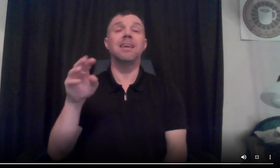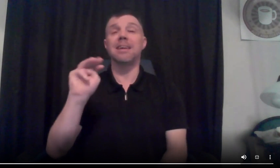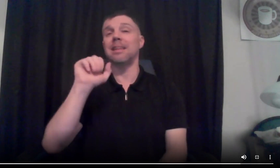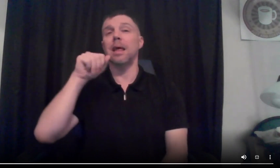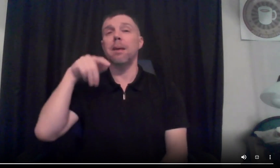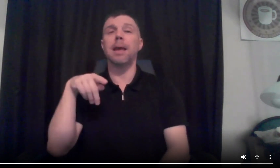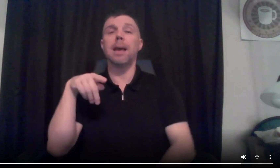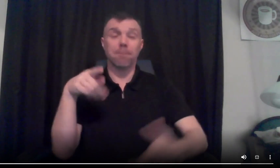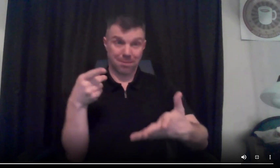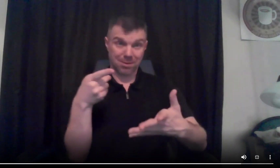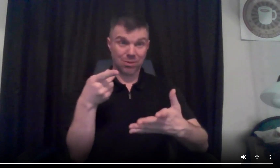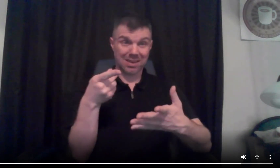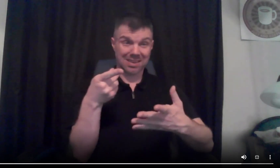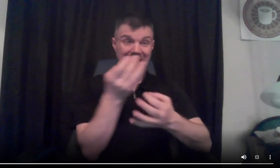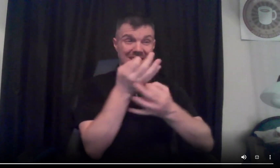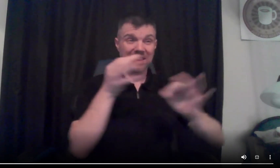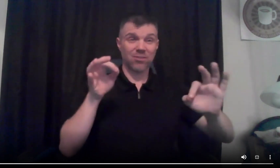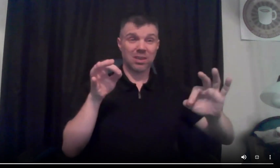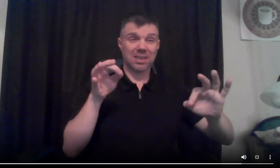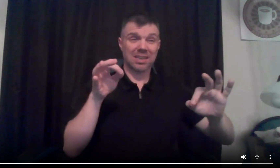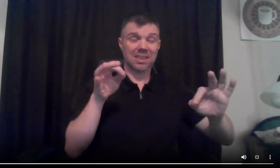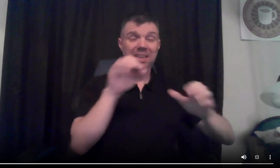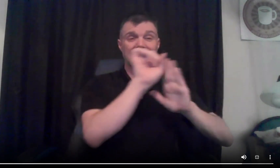note. 425. So